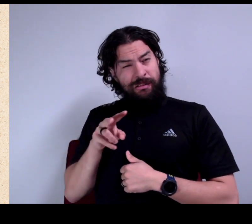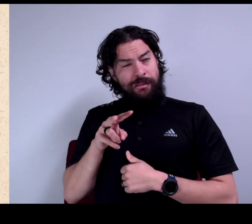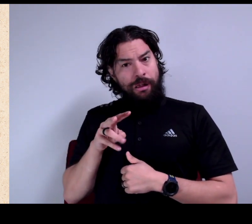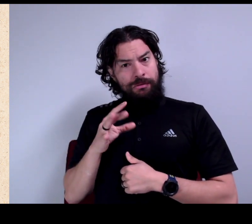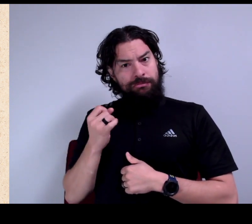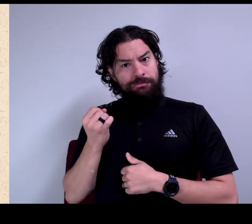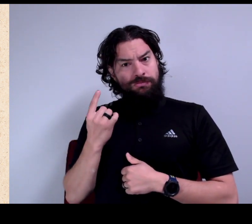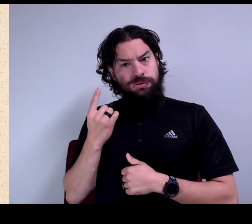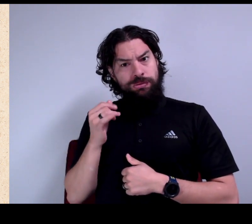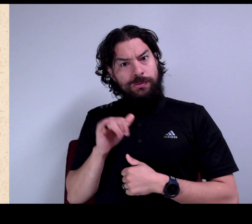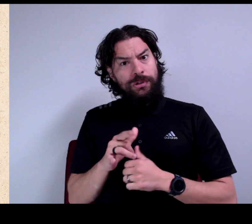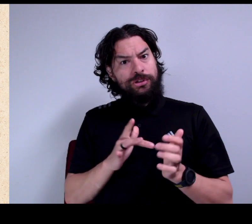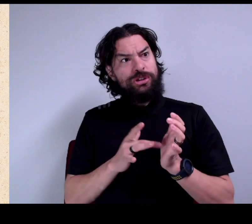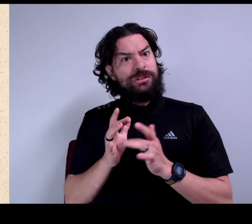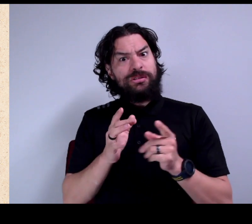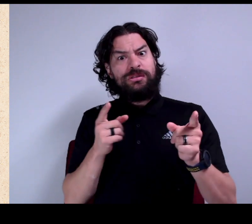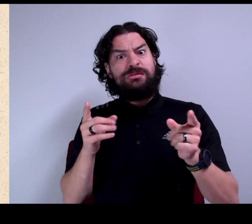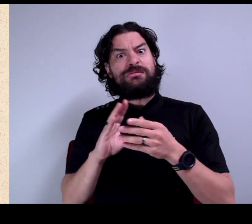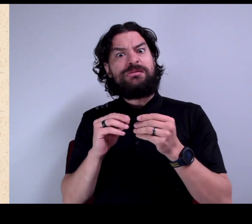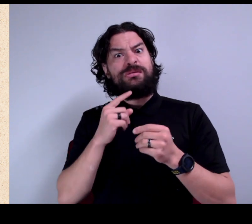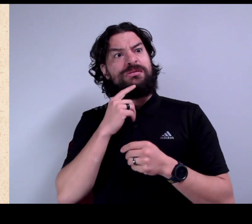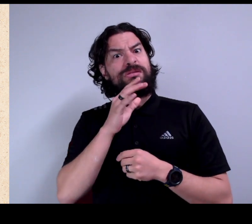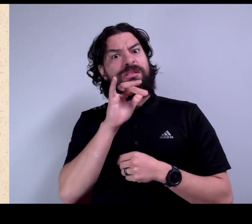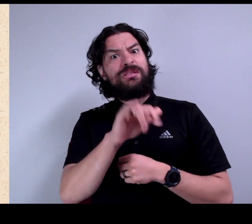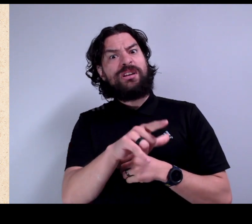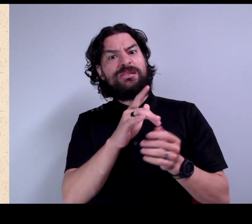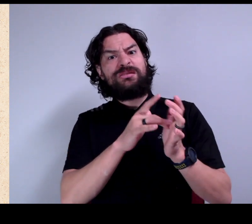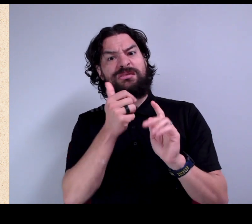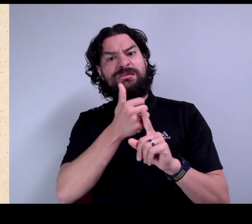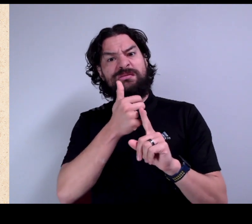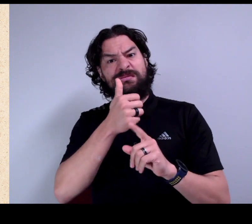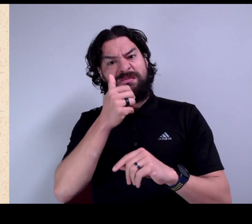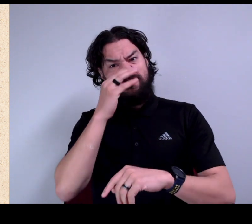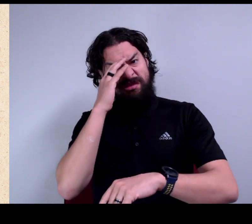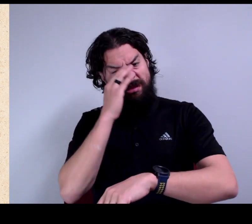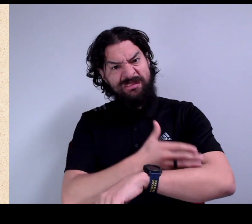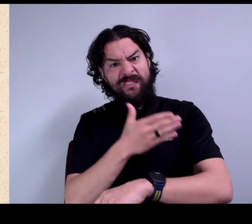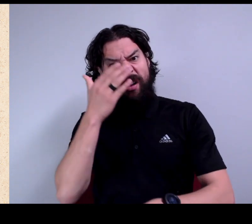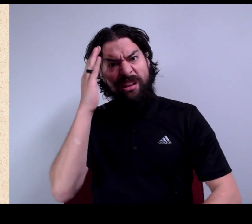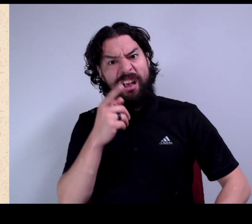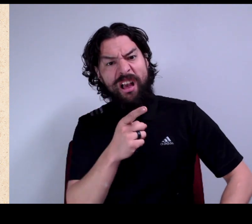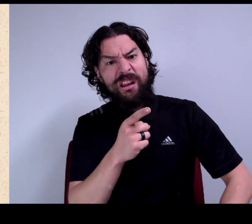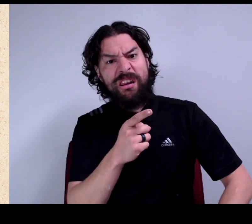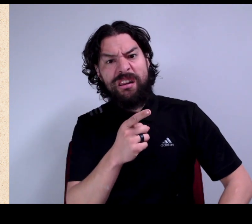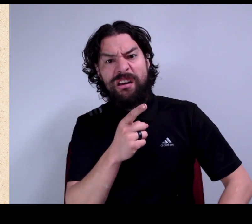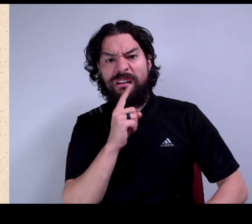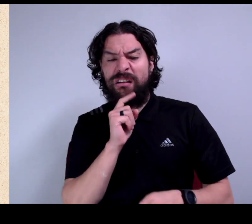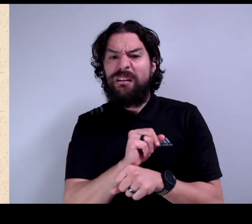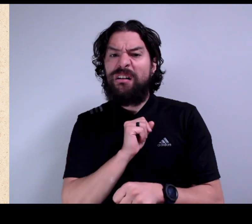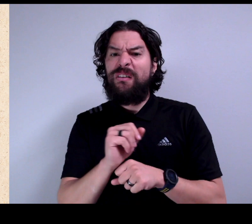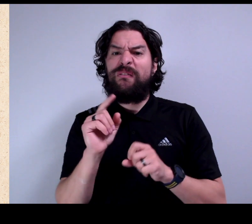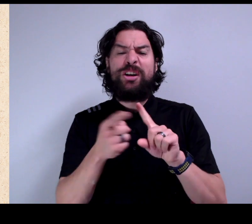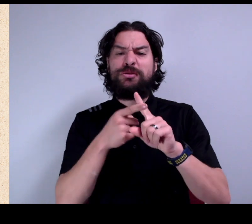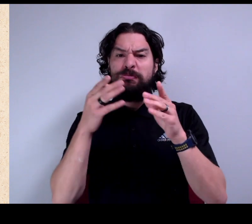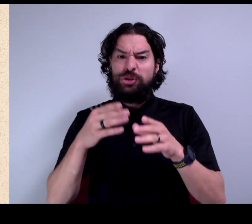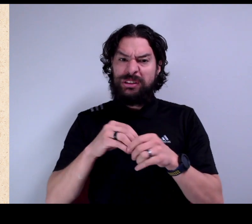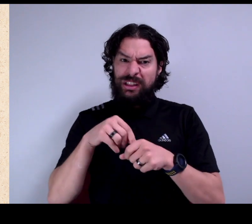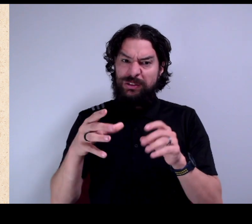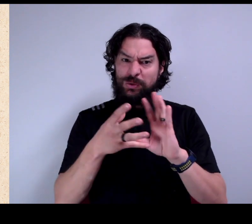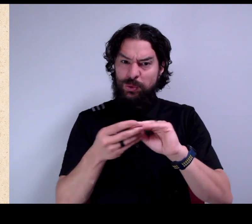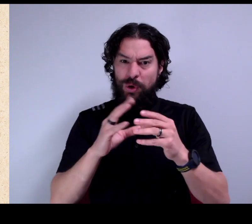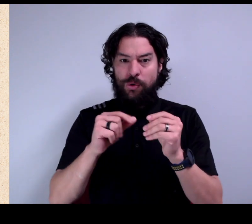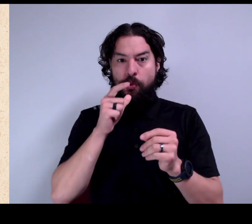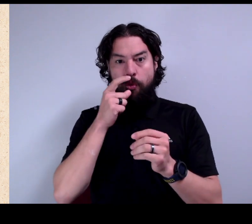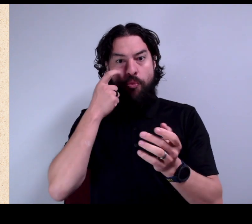who grasps and then announces who Jesus is. This man was the Son of God. He's the first person in the